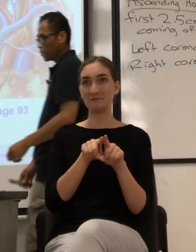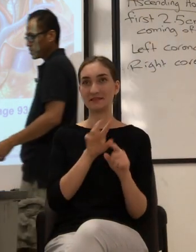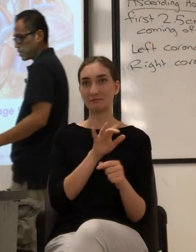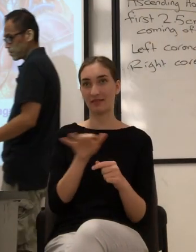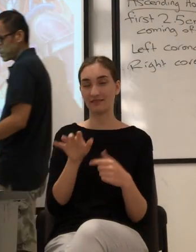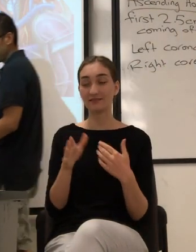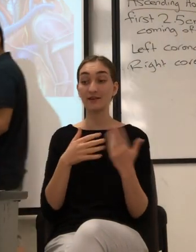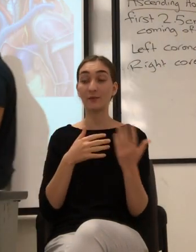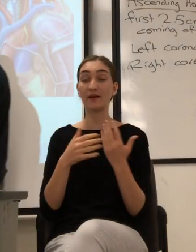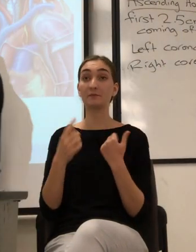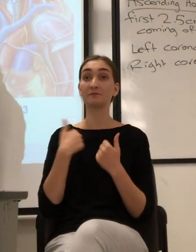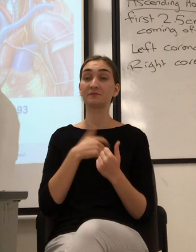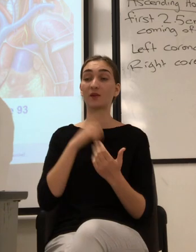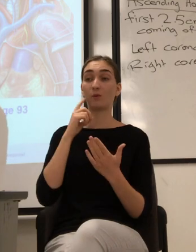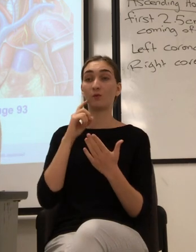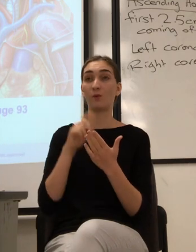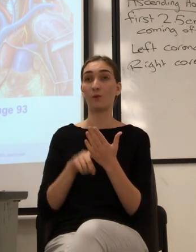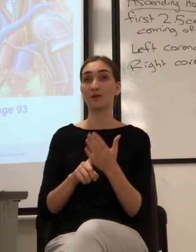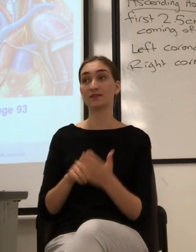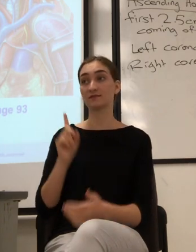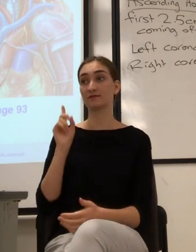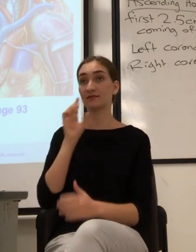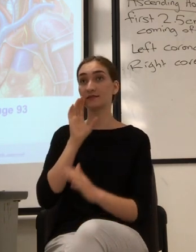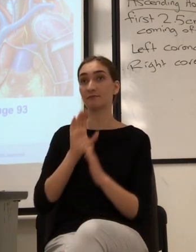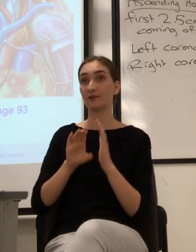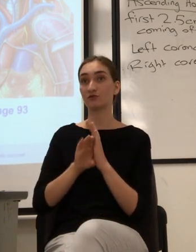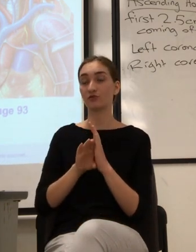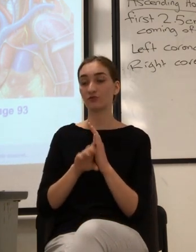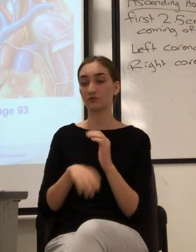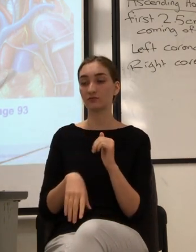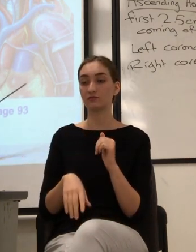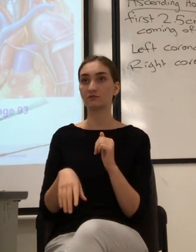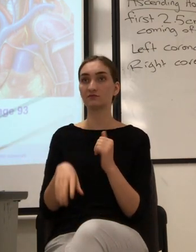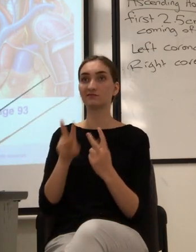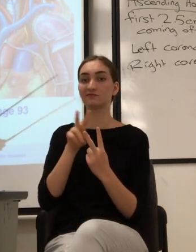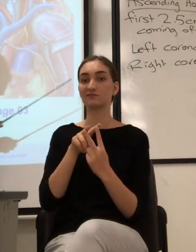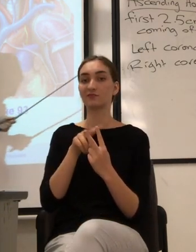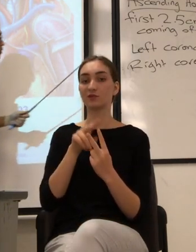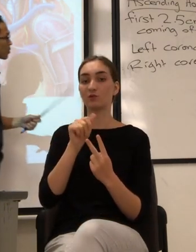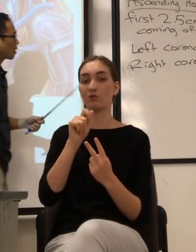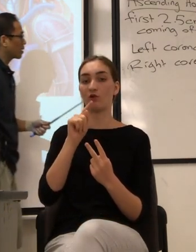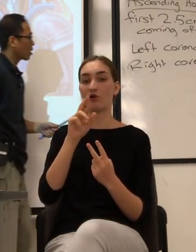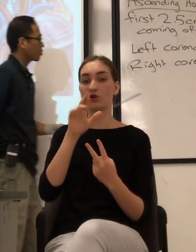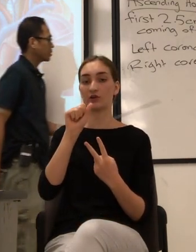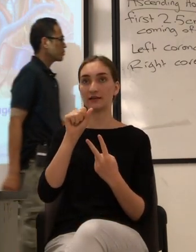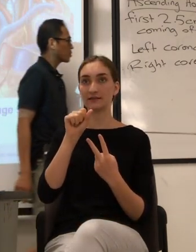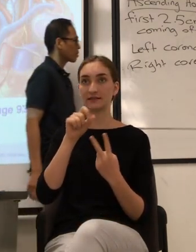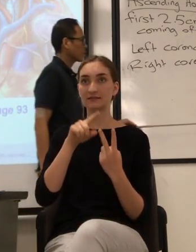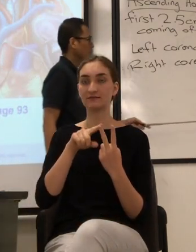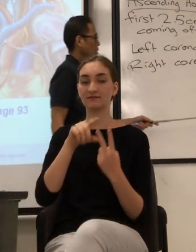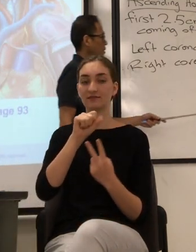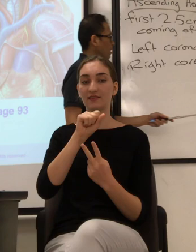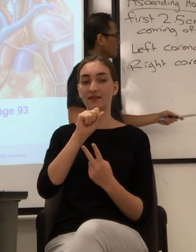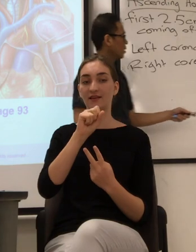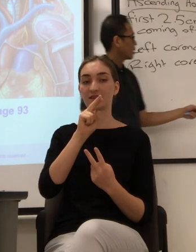So what you notice here is that those two arteries, the subclavian and the carotid arteries,